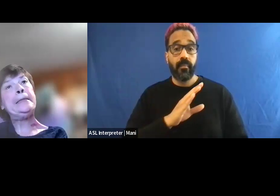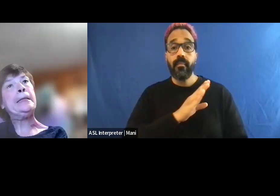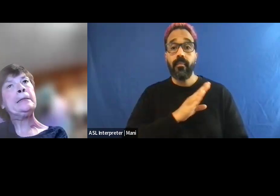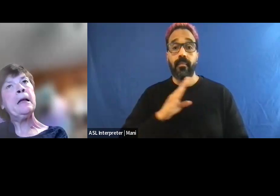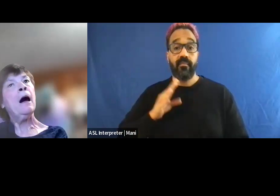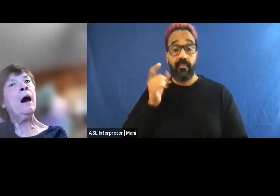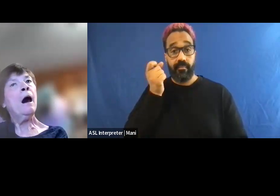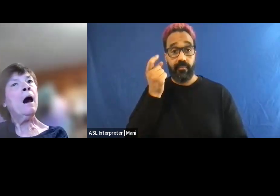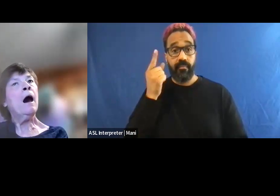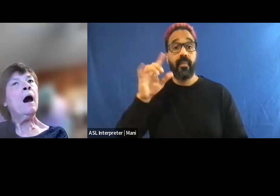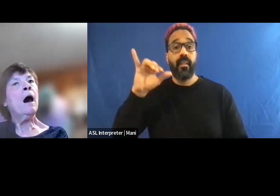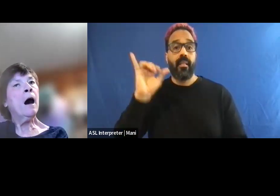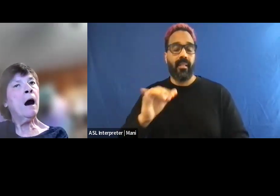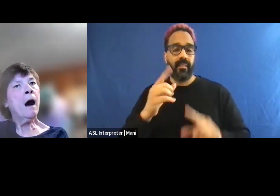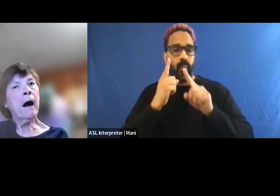understand this.